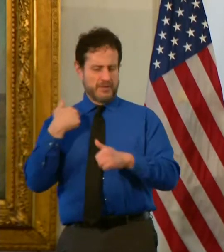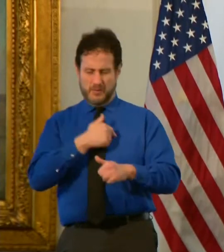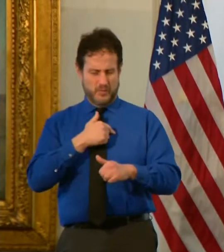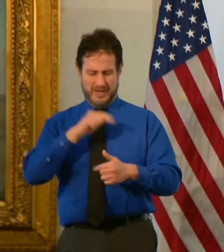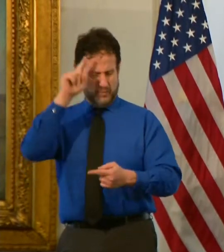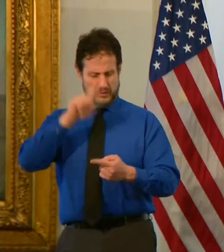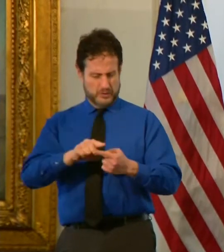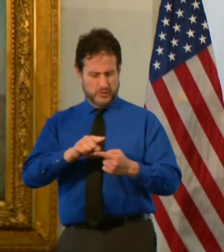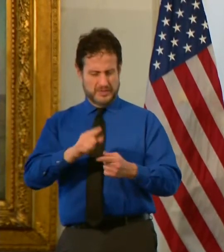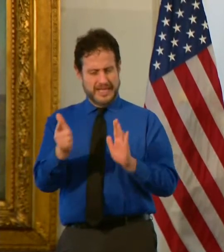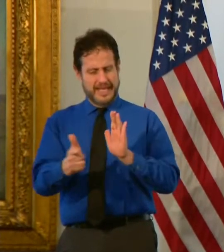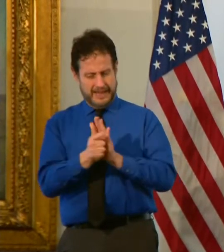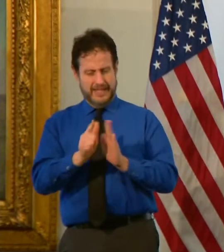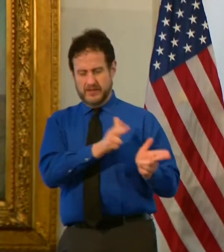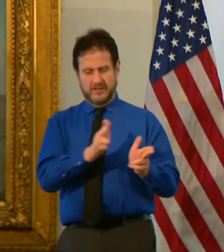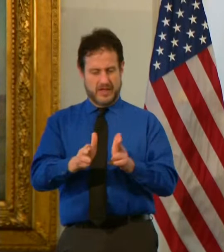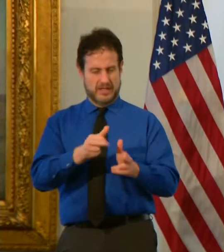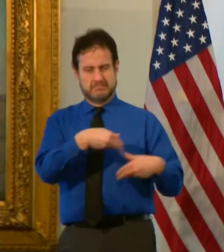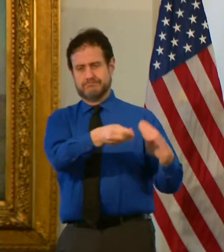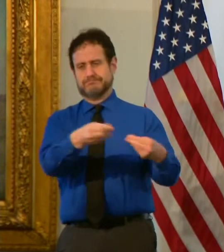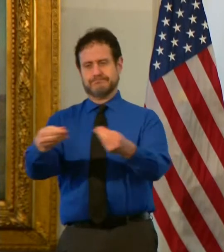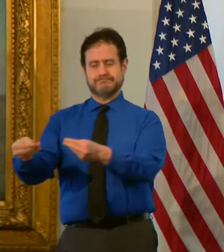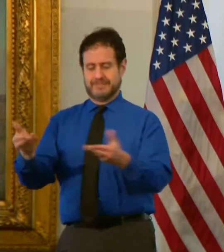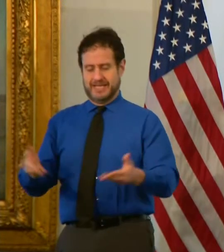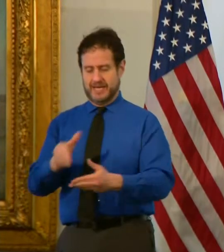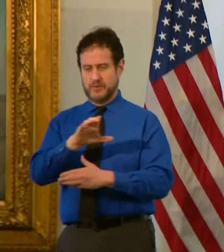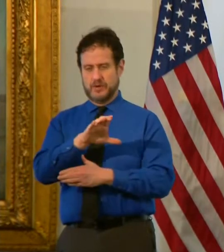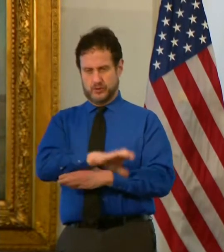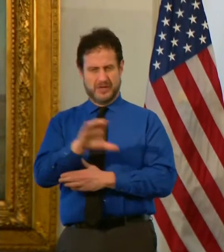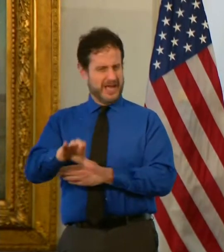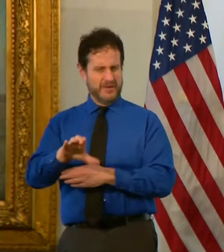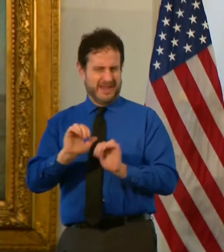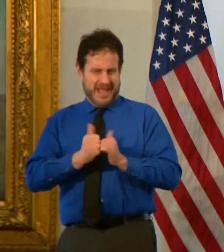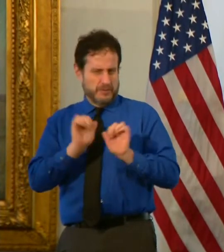guns distributed in Cook County?